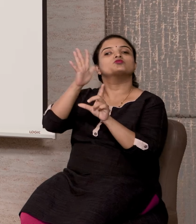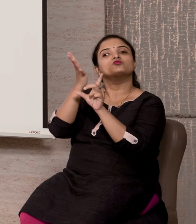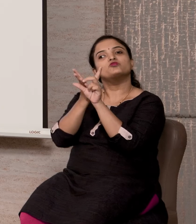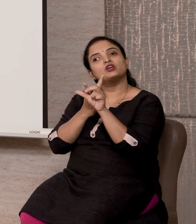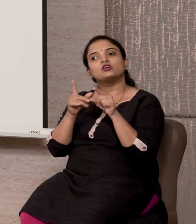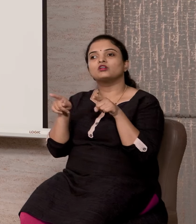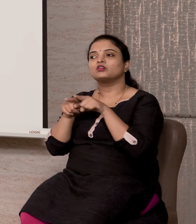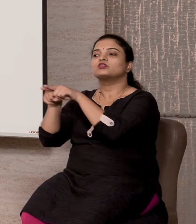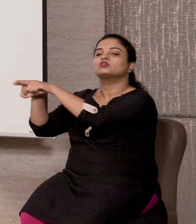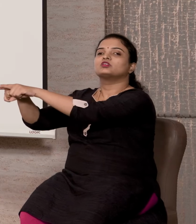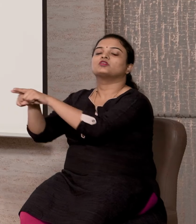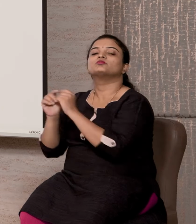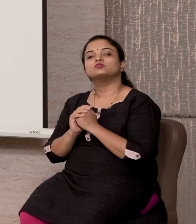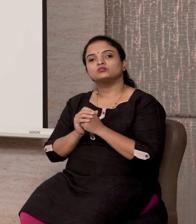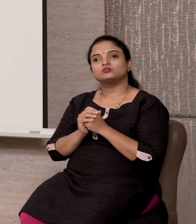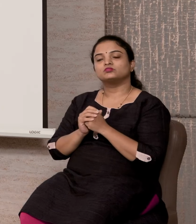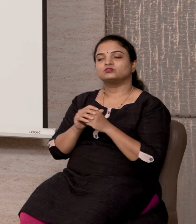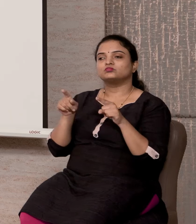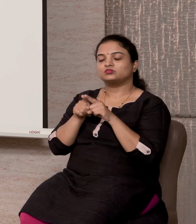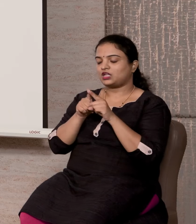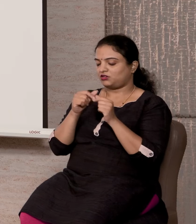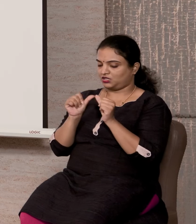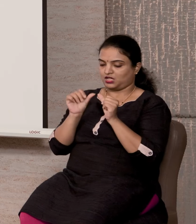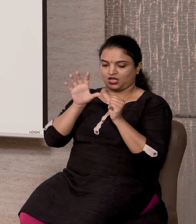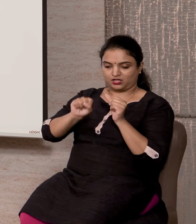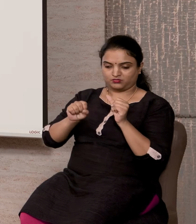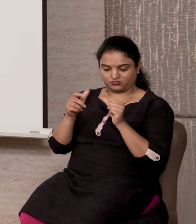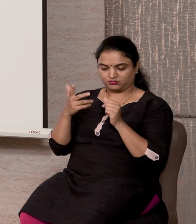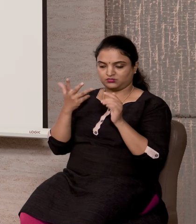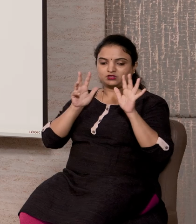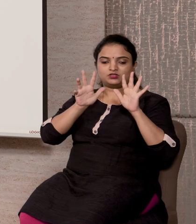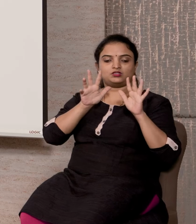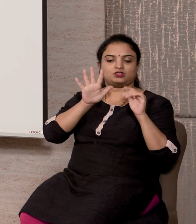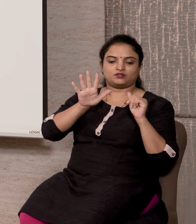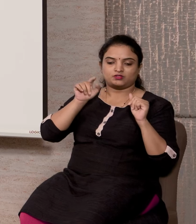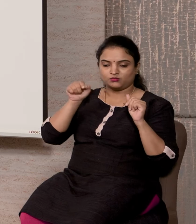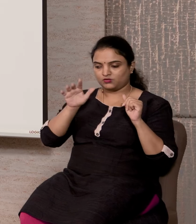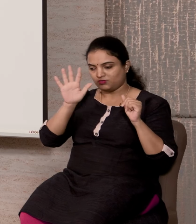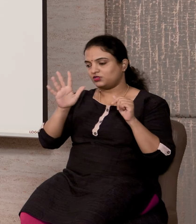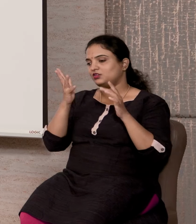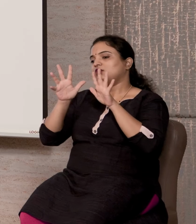right? So all the years consistently it has been inaccessible, say 95.9,